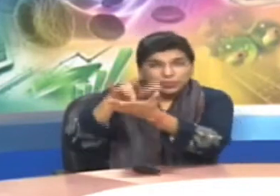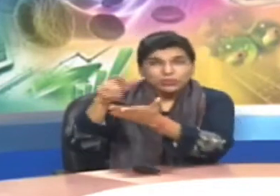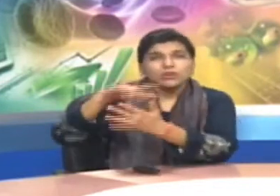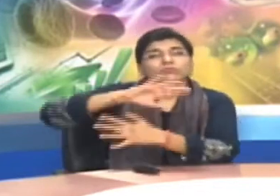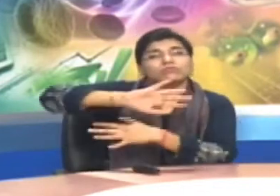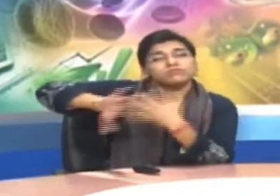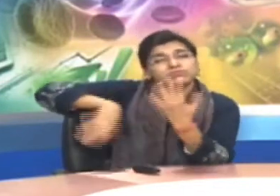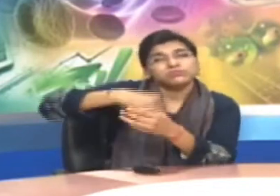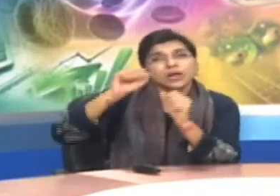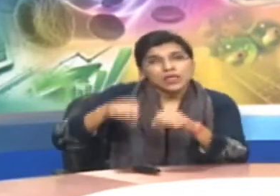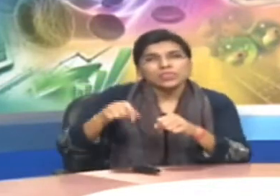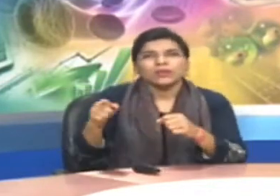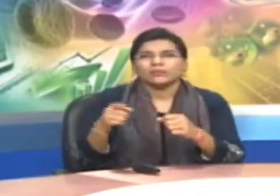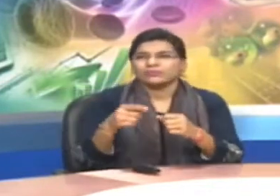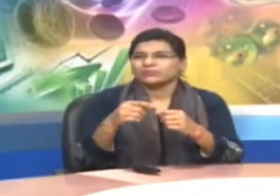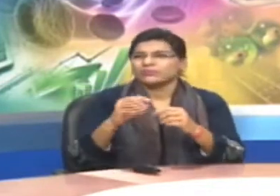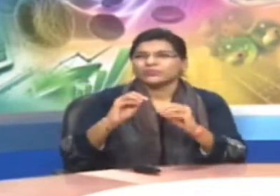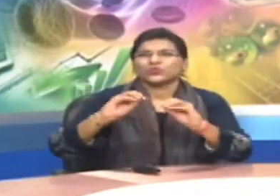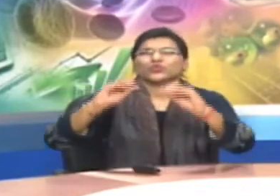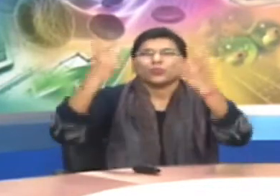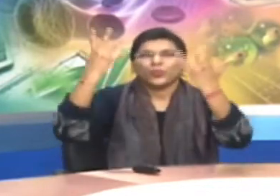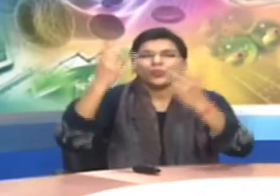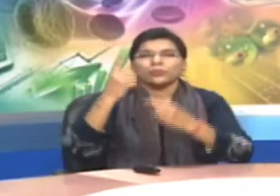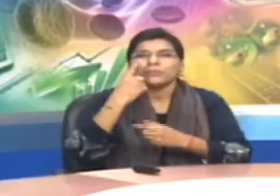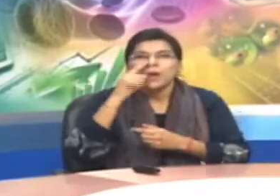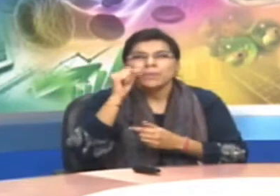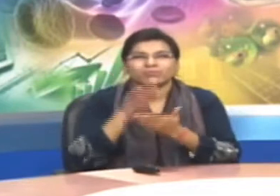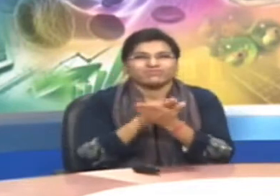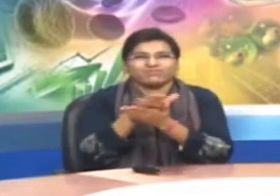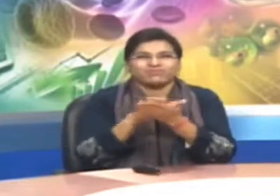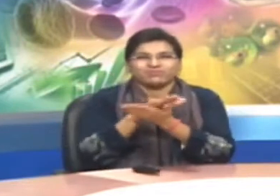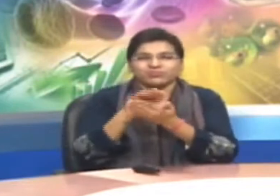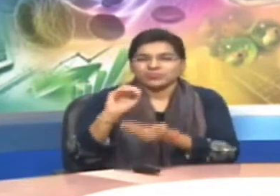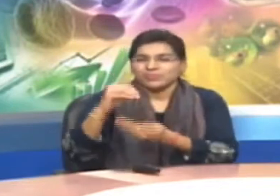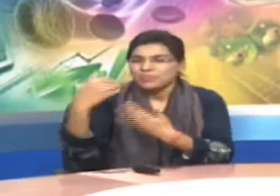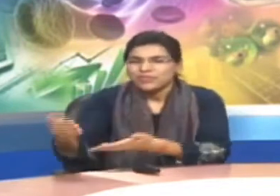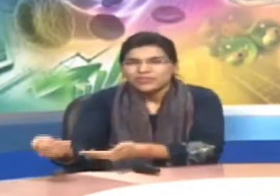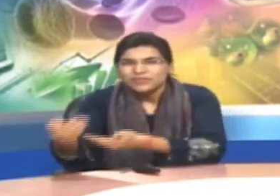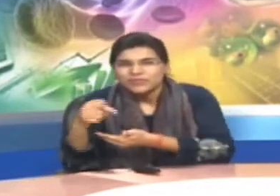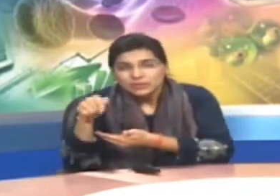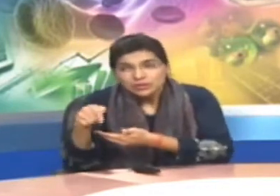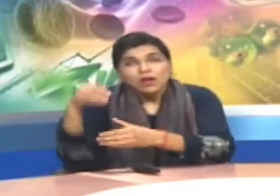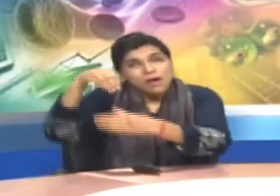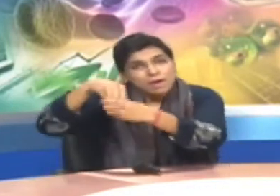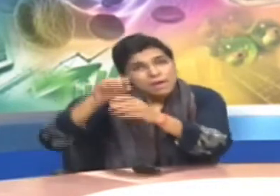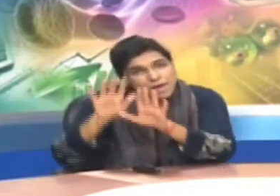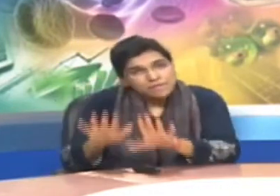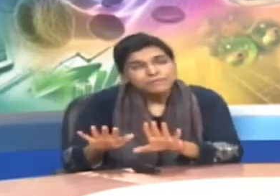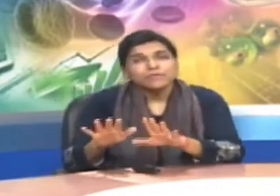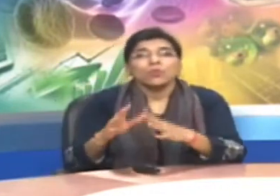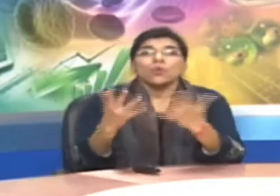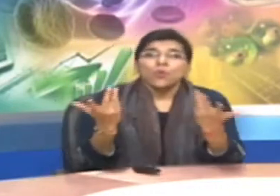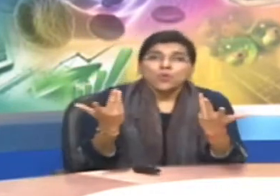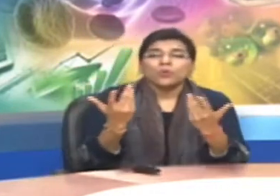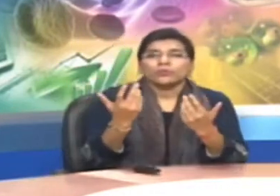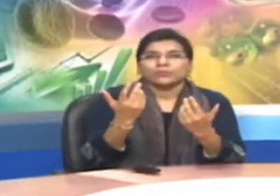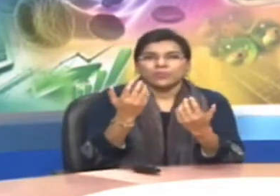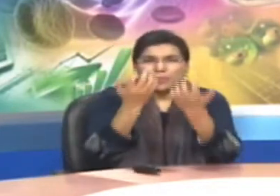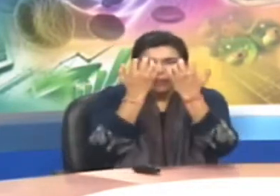her faith in my father's superior judgment, and in her quiet way, she